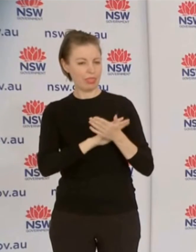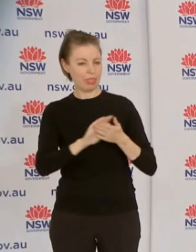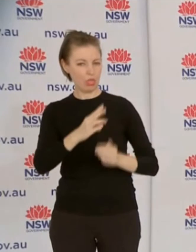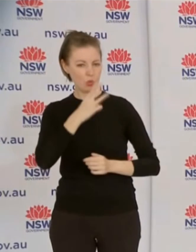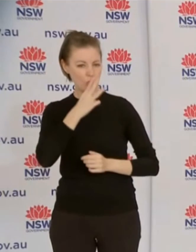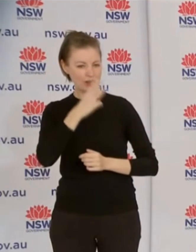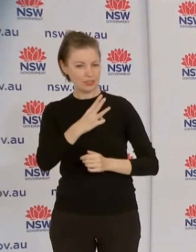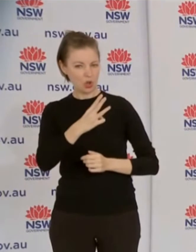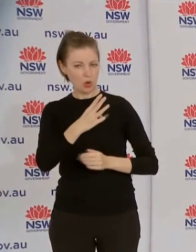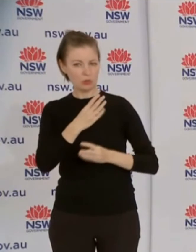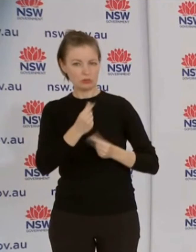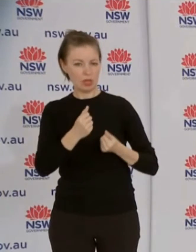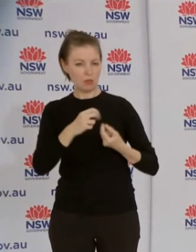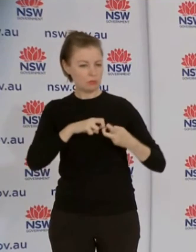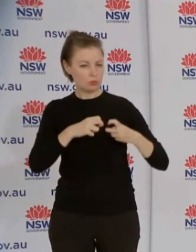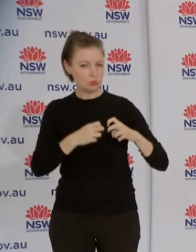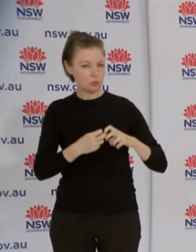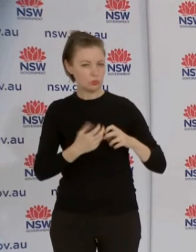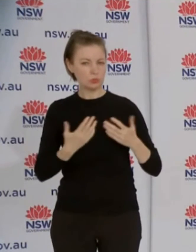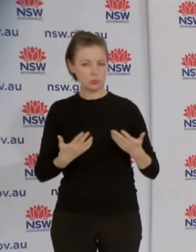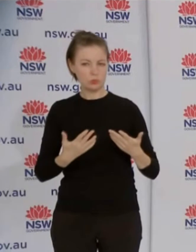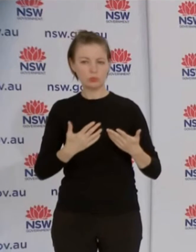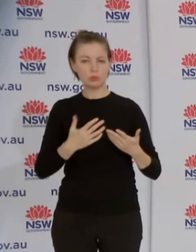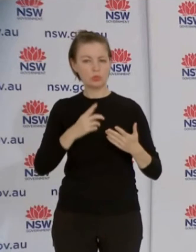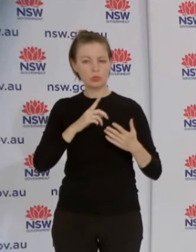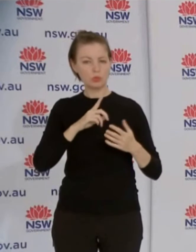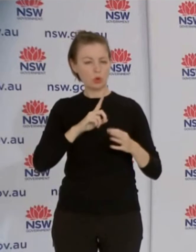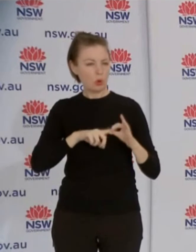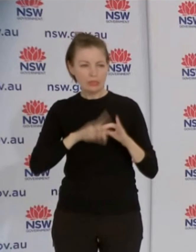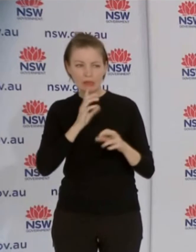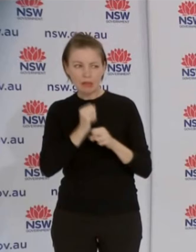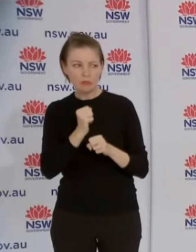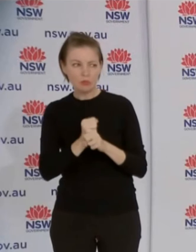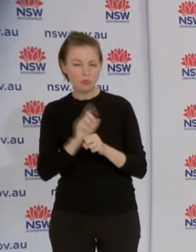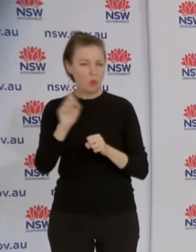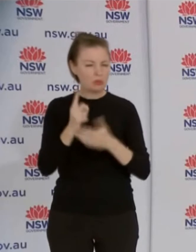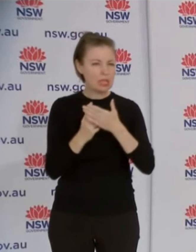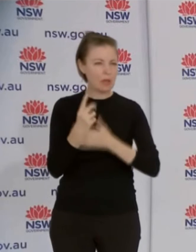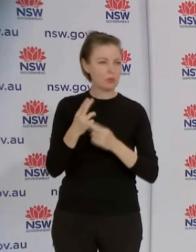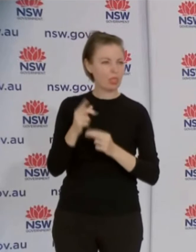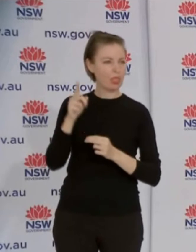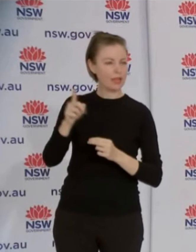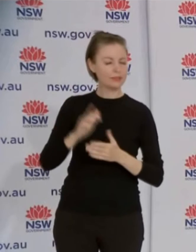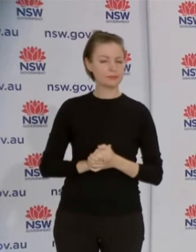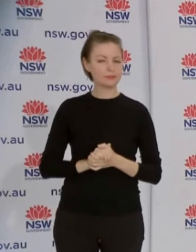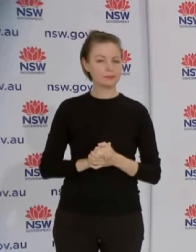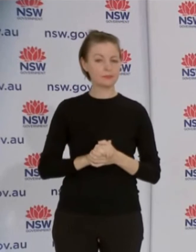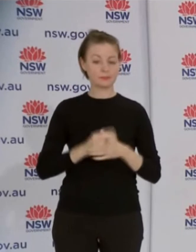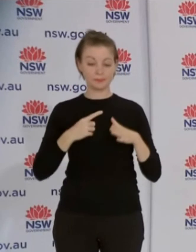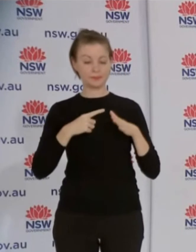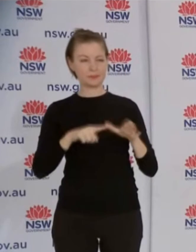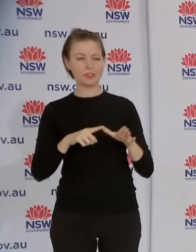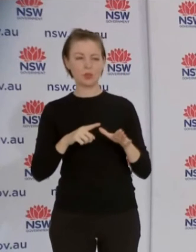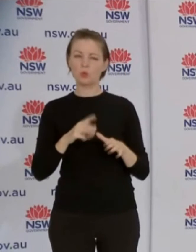many examples every day, such as that one. And I just ask every state Premier to, as we do in New South Wales, and